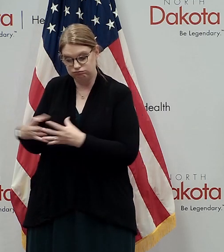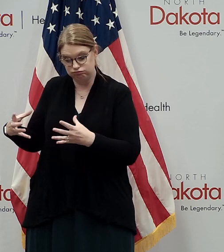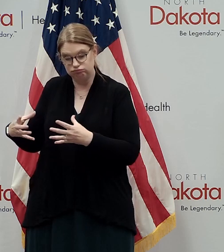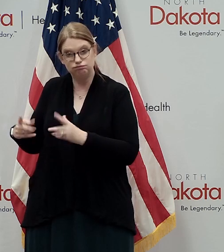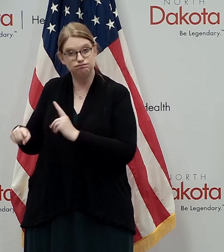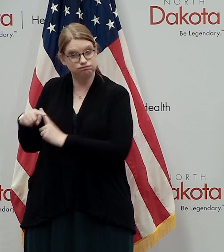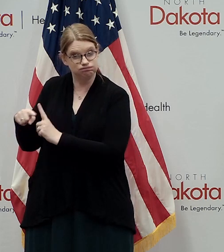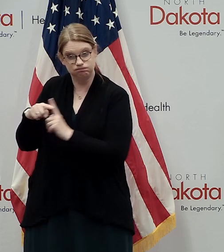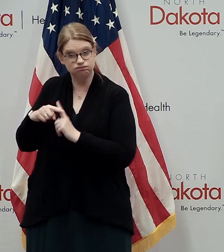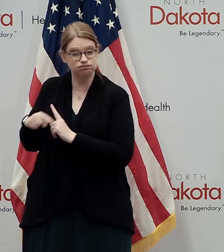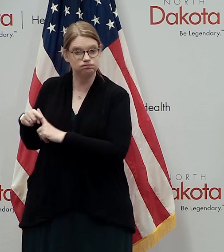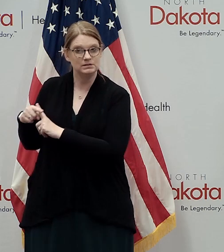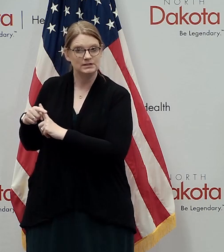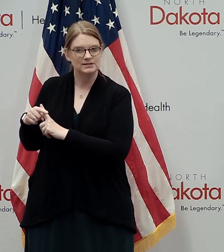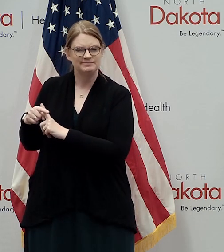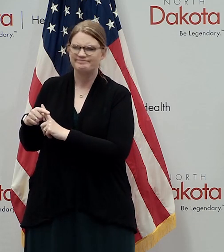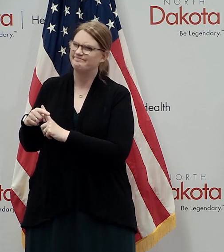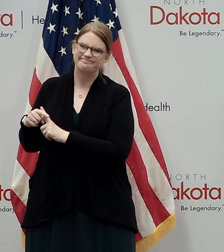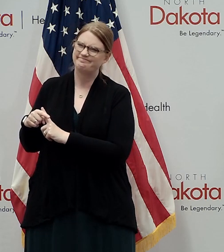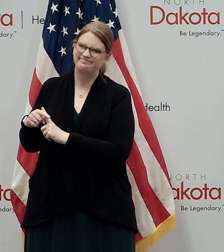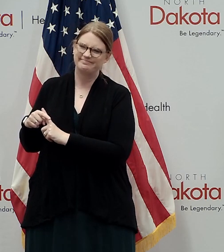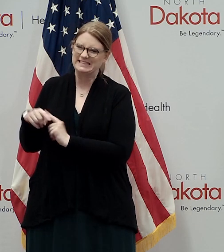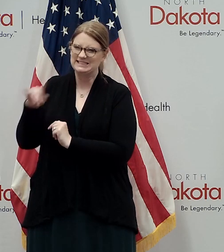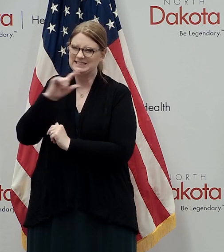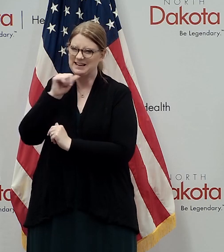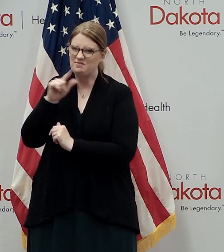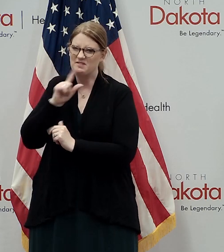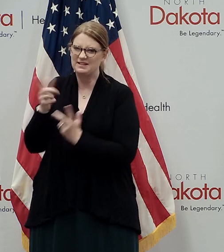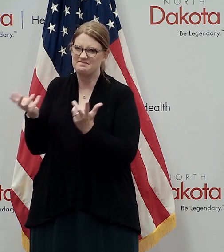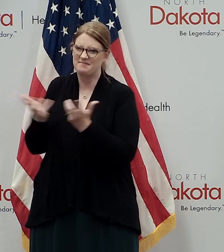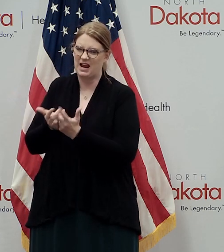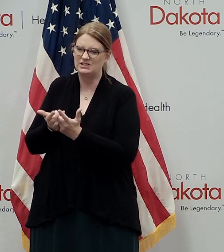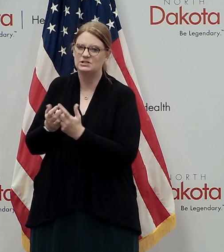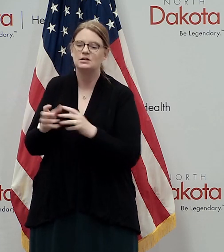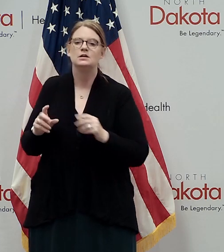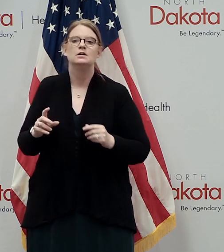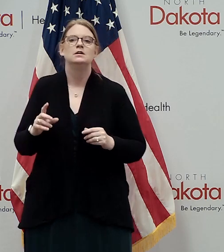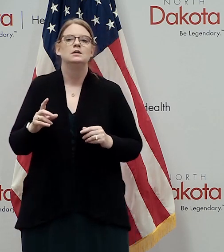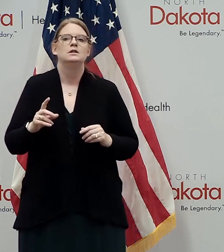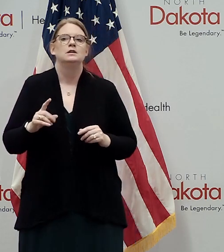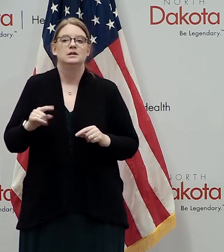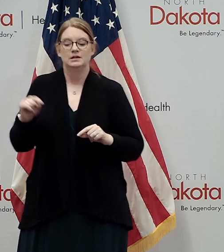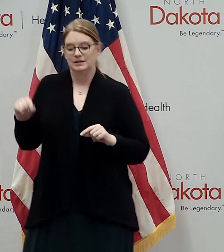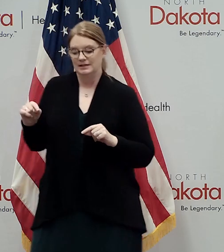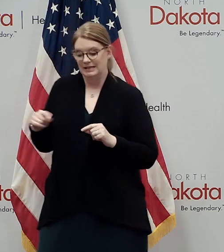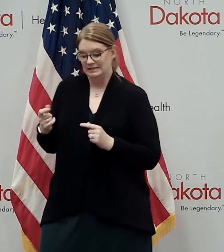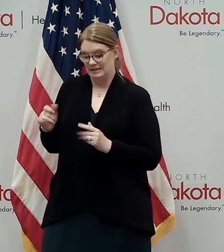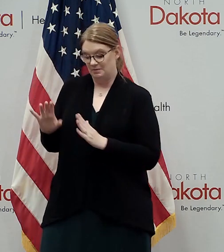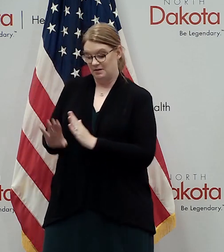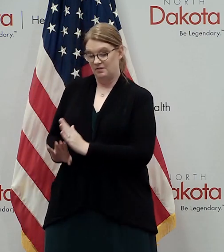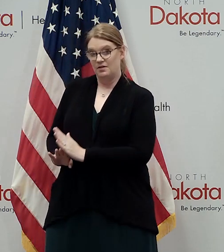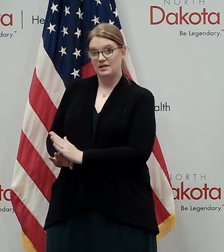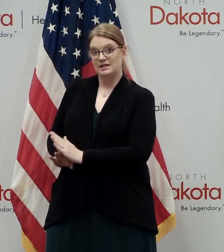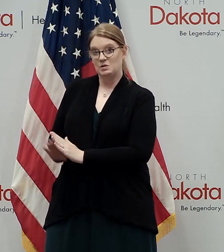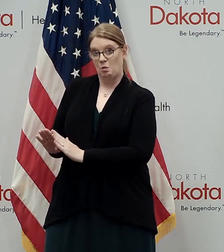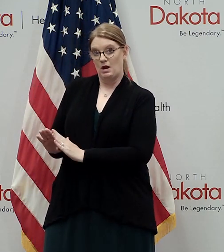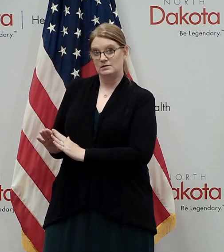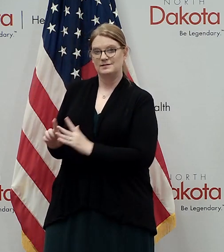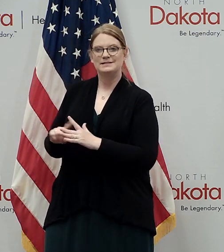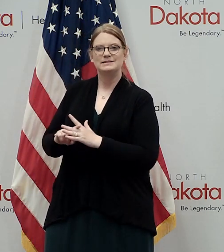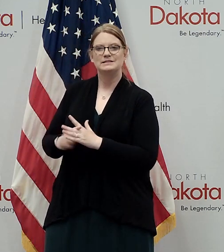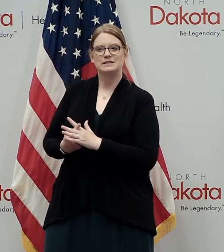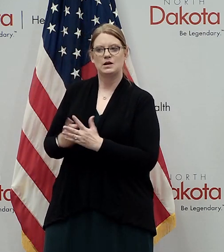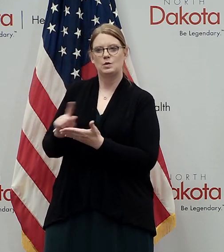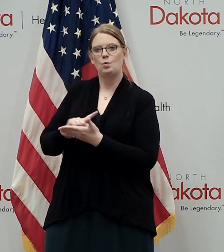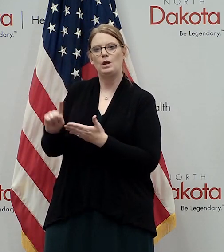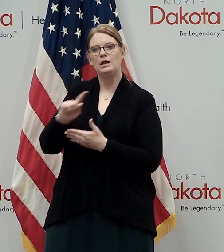actually match up with the facts. The early indications of these slight rises started in the week